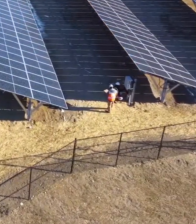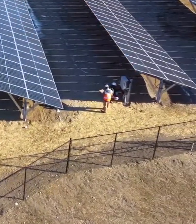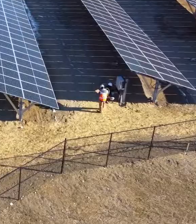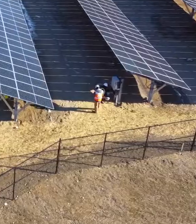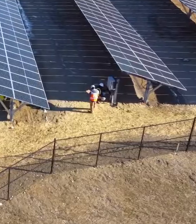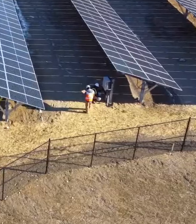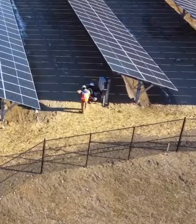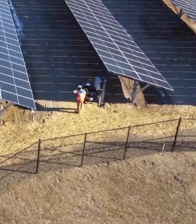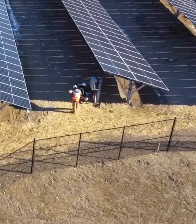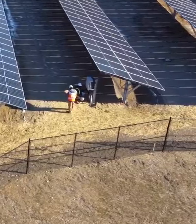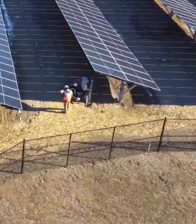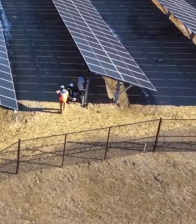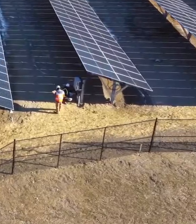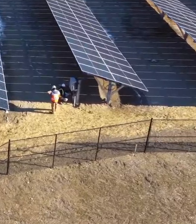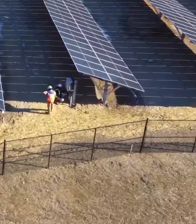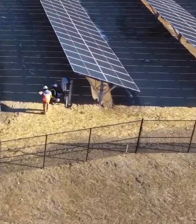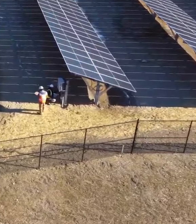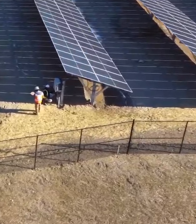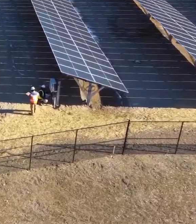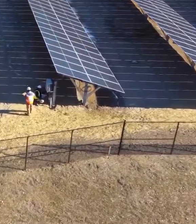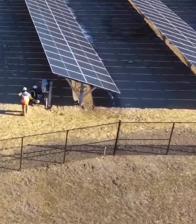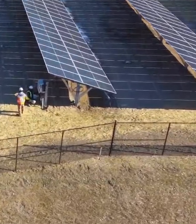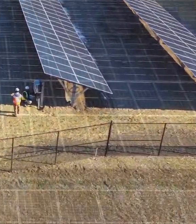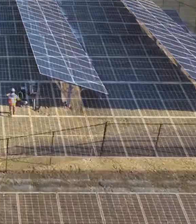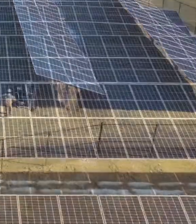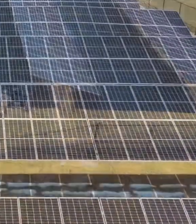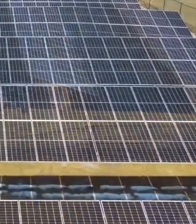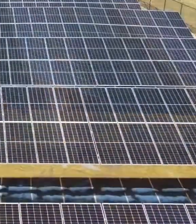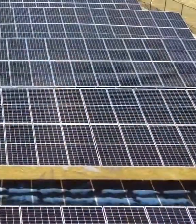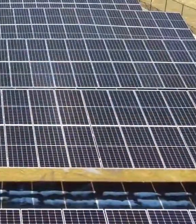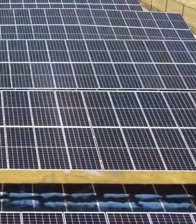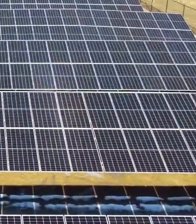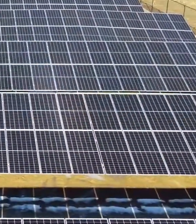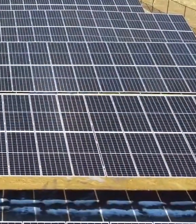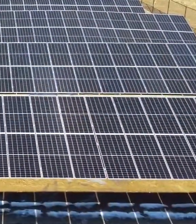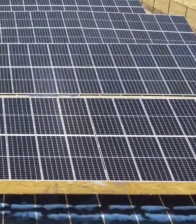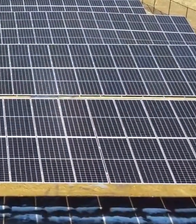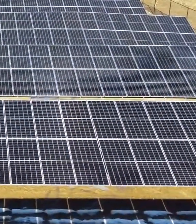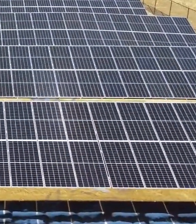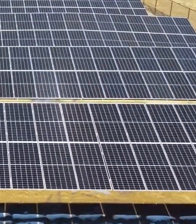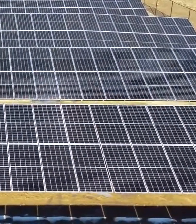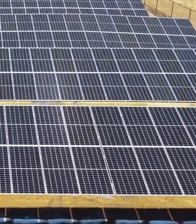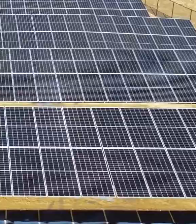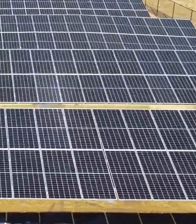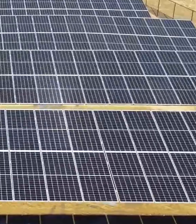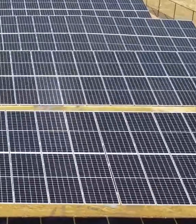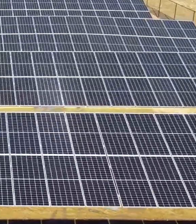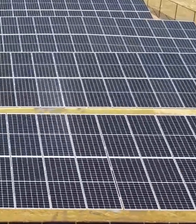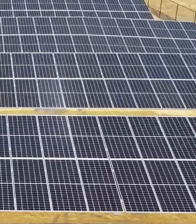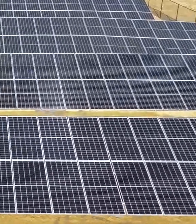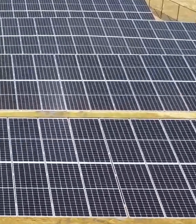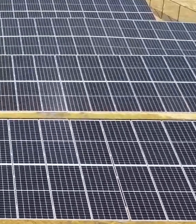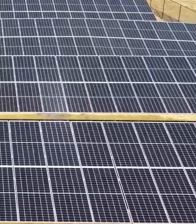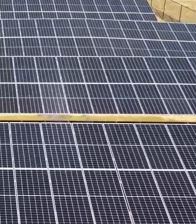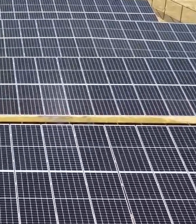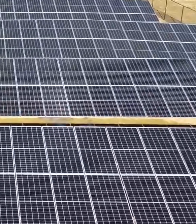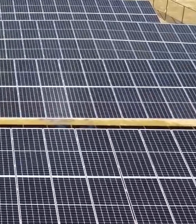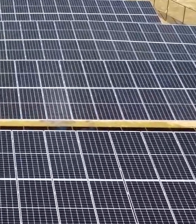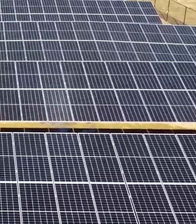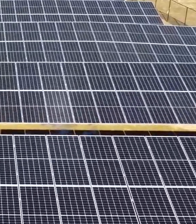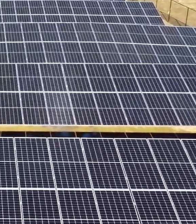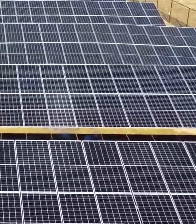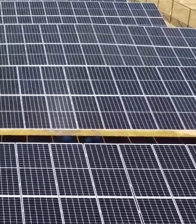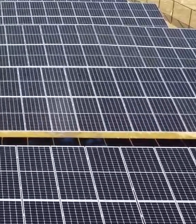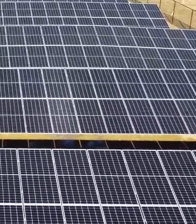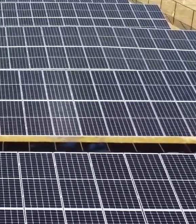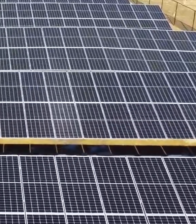Renewables will, at no cost to the county, thank you very much, construct, operate, and maintain the solar panels and